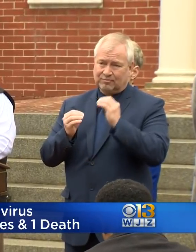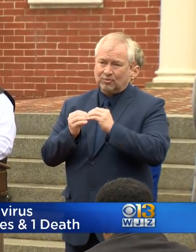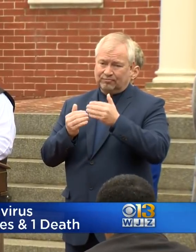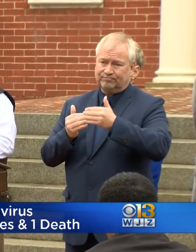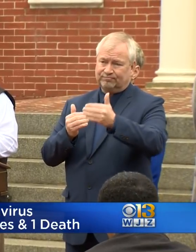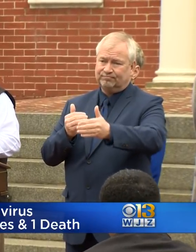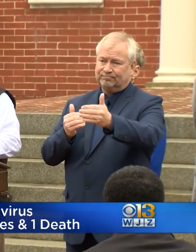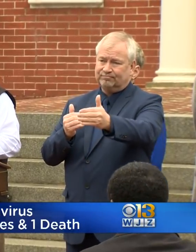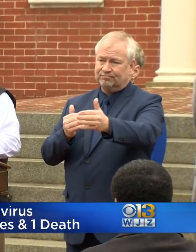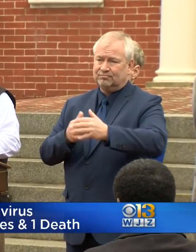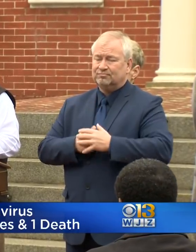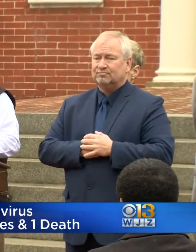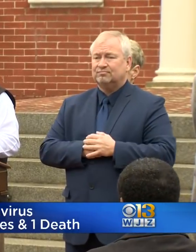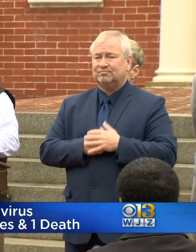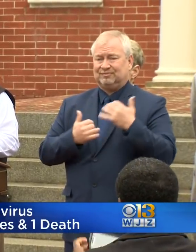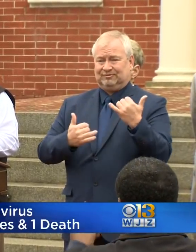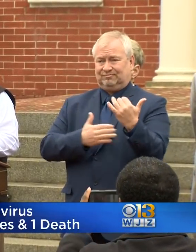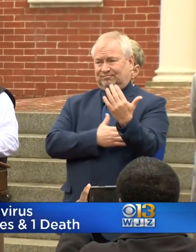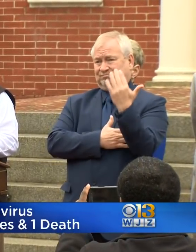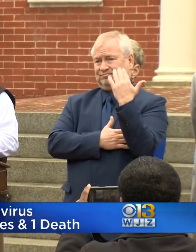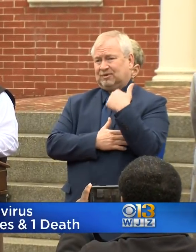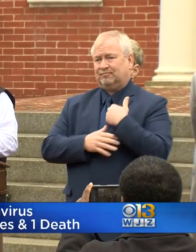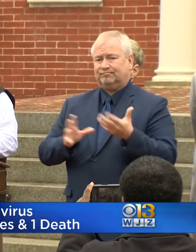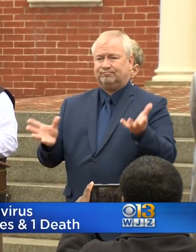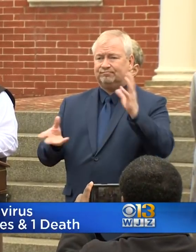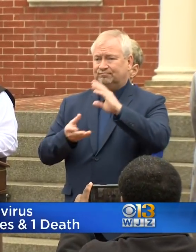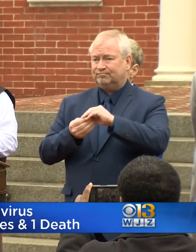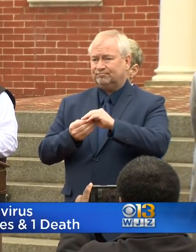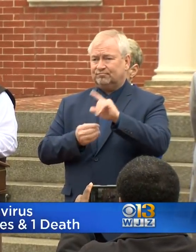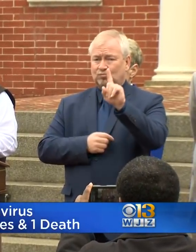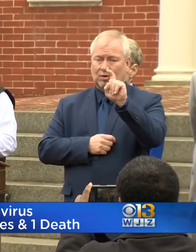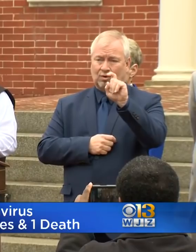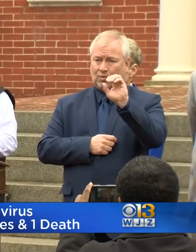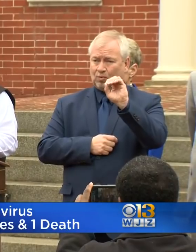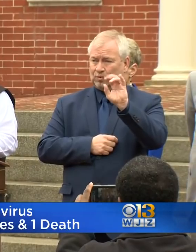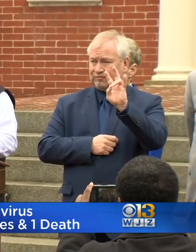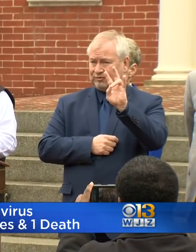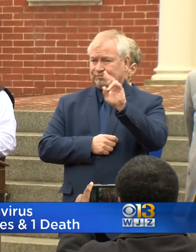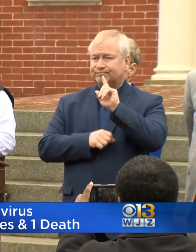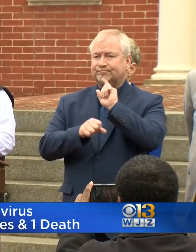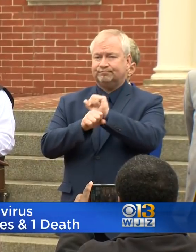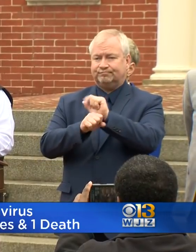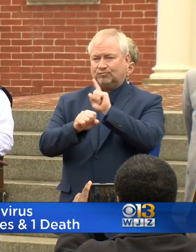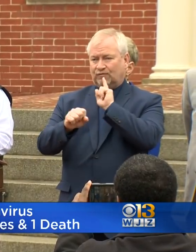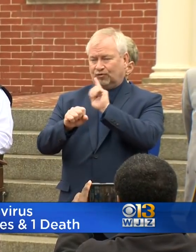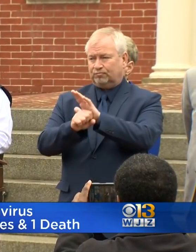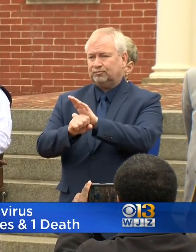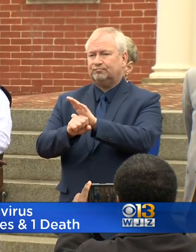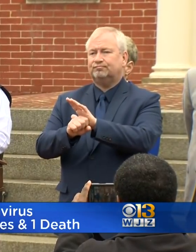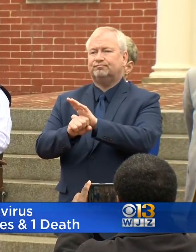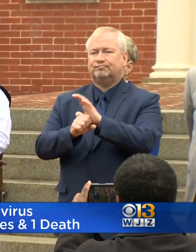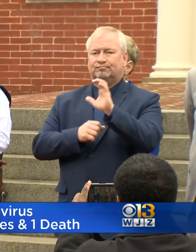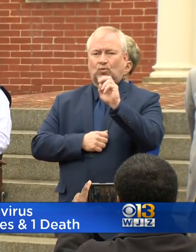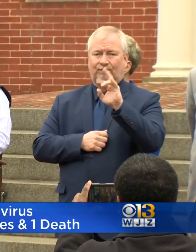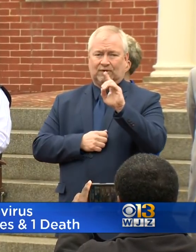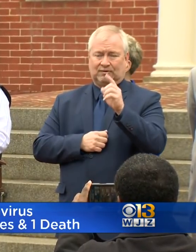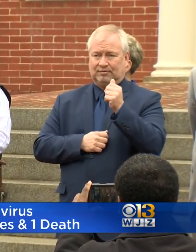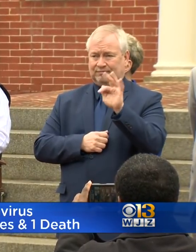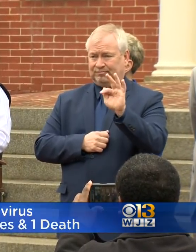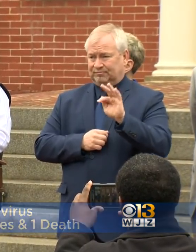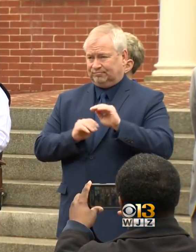morning, we now have 107 confirmed cases of COVID-19 here in